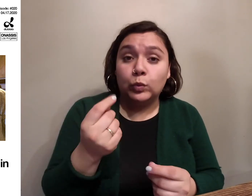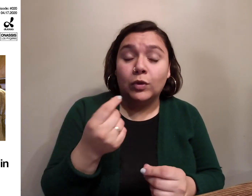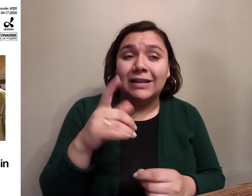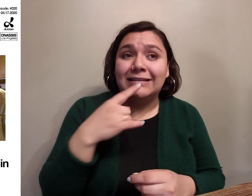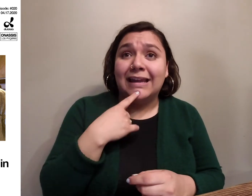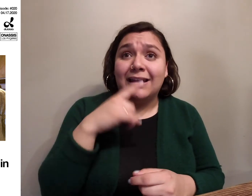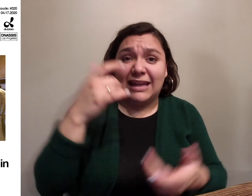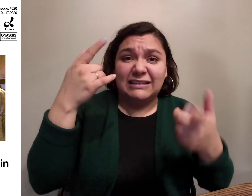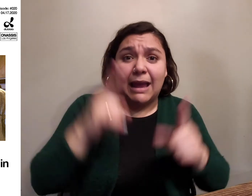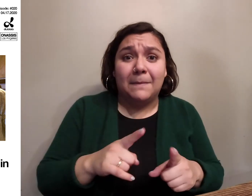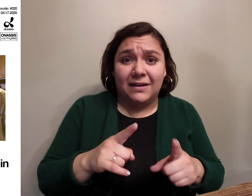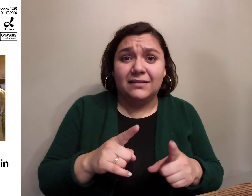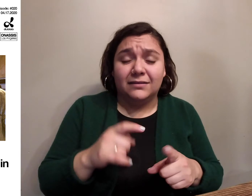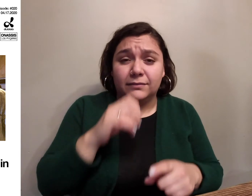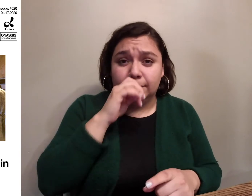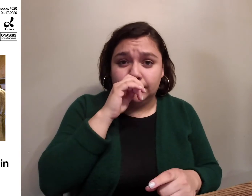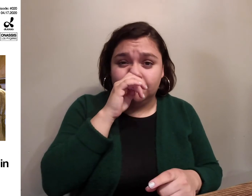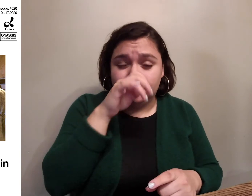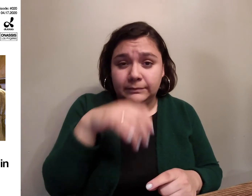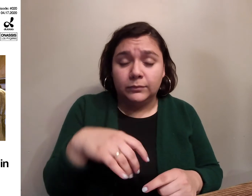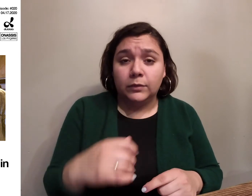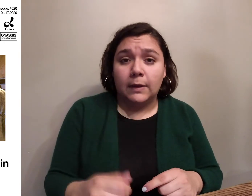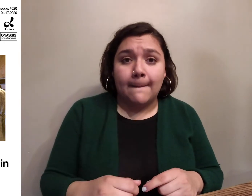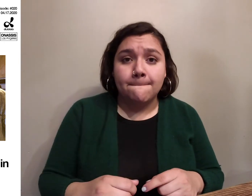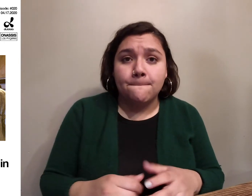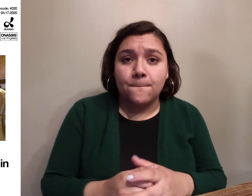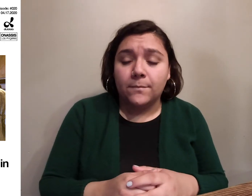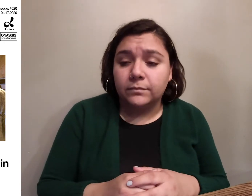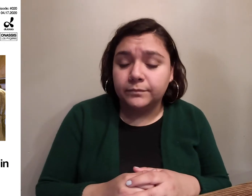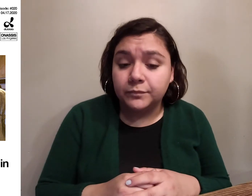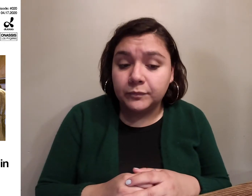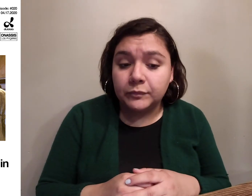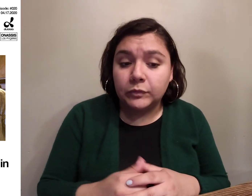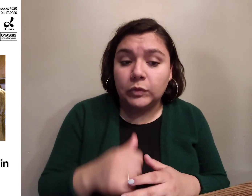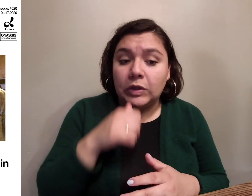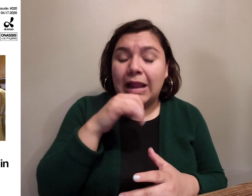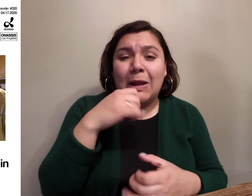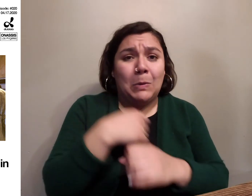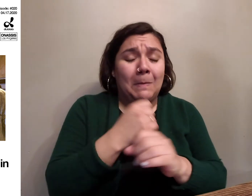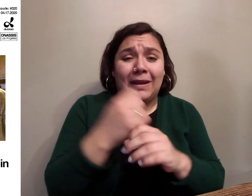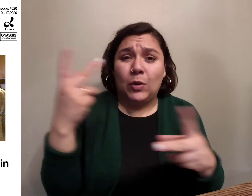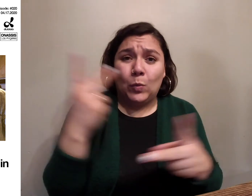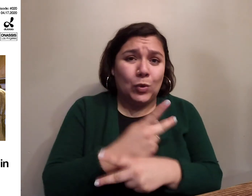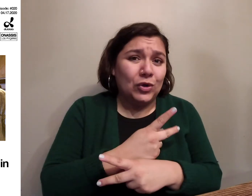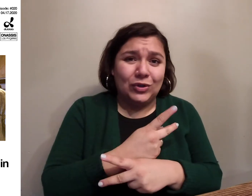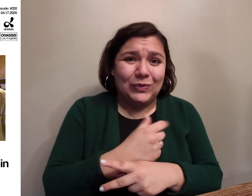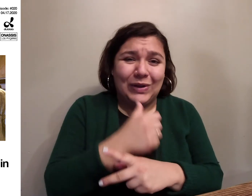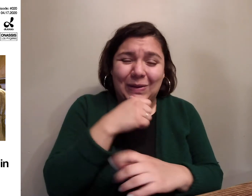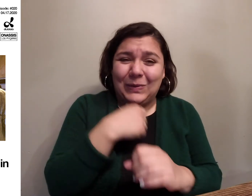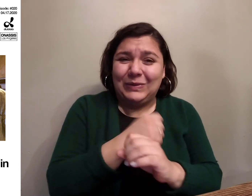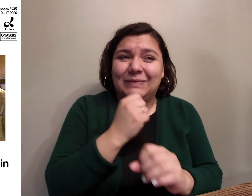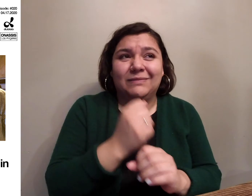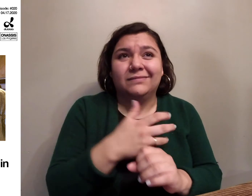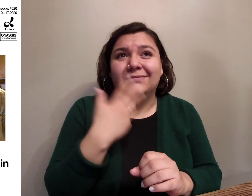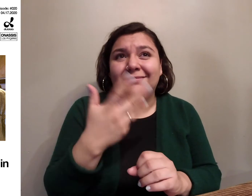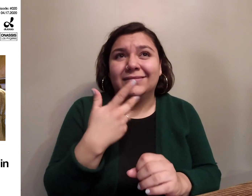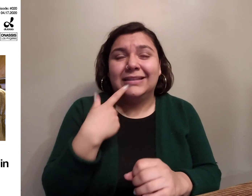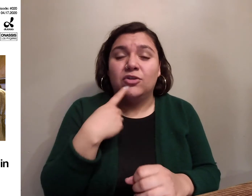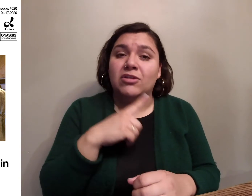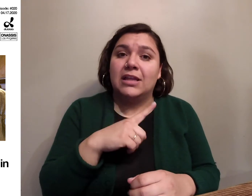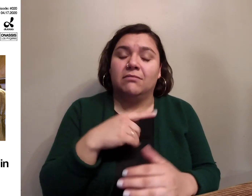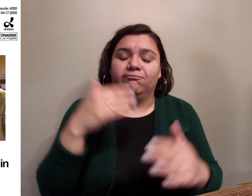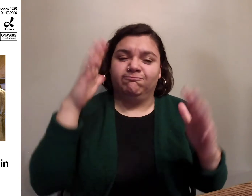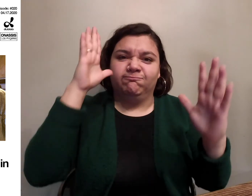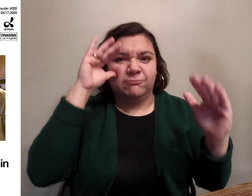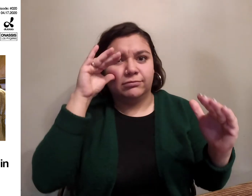Like, we're not going to make that even worse. We're not going to double down and say what you